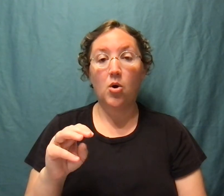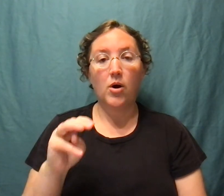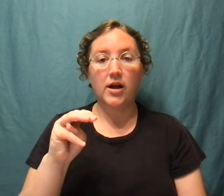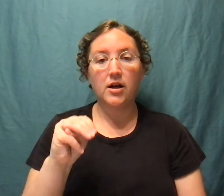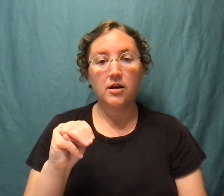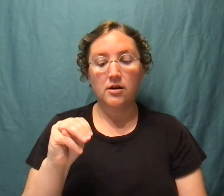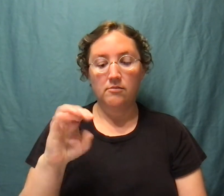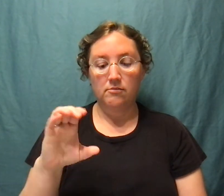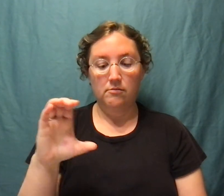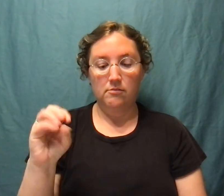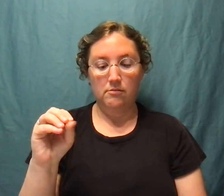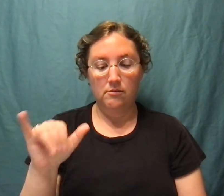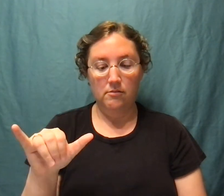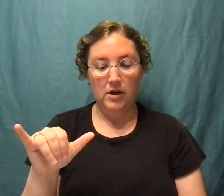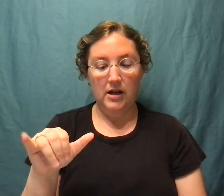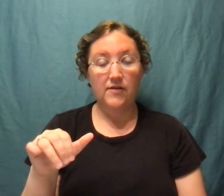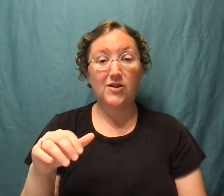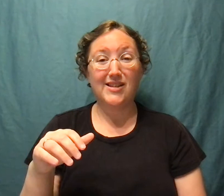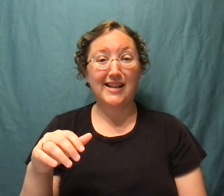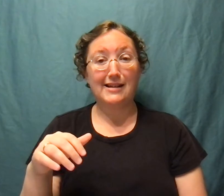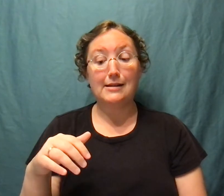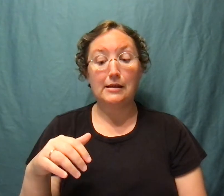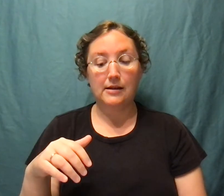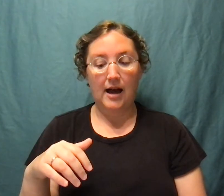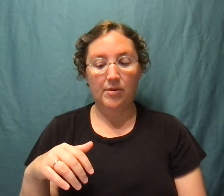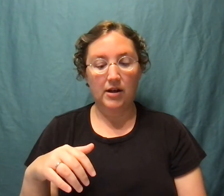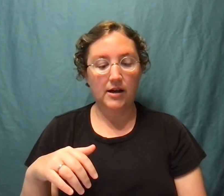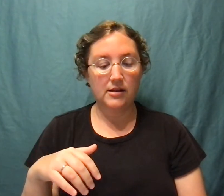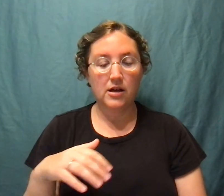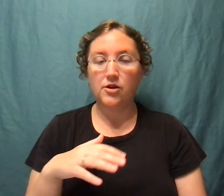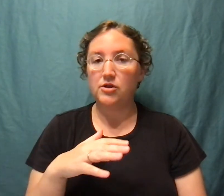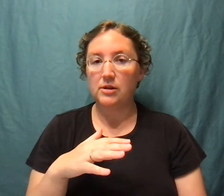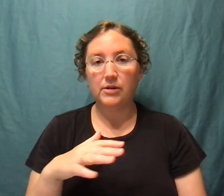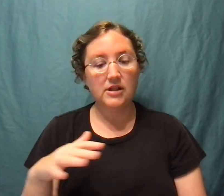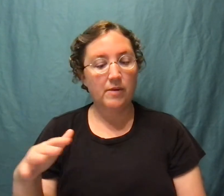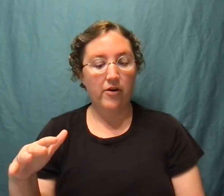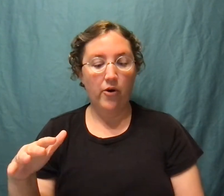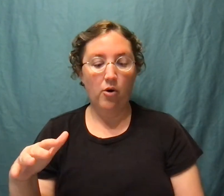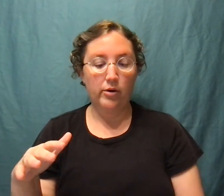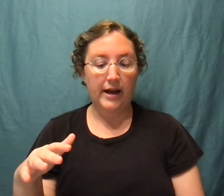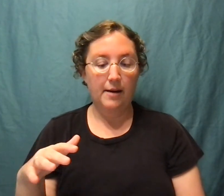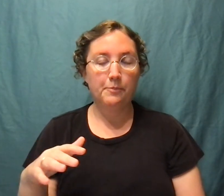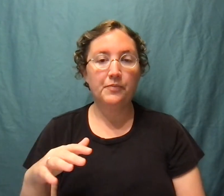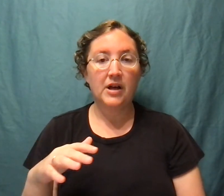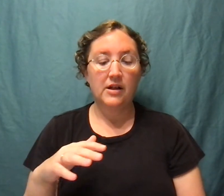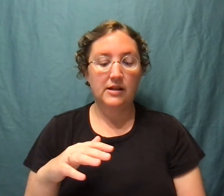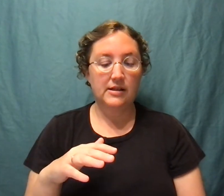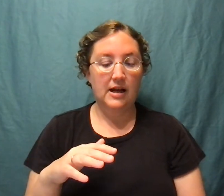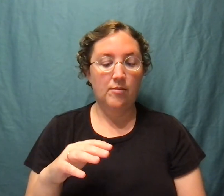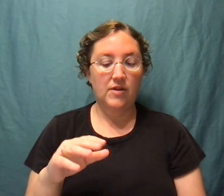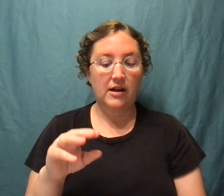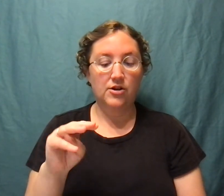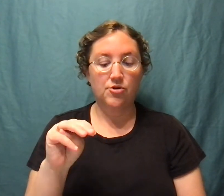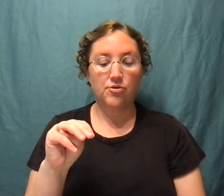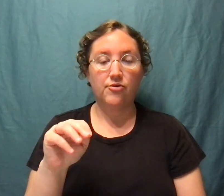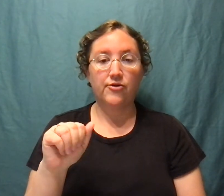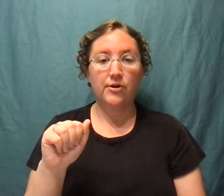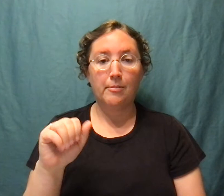McCoy. Even though the second C is capitalized, you simply spell the whole name. The same thing is true for